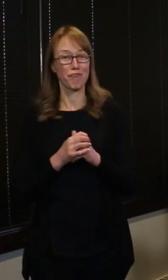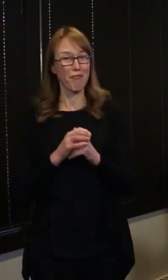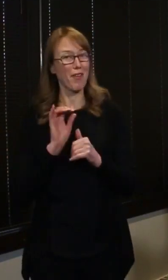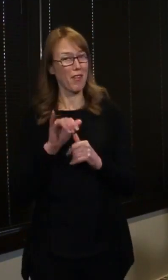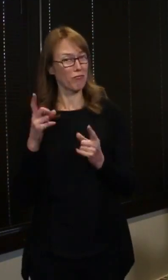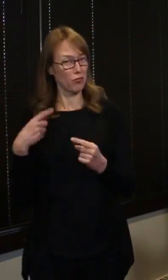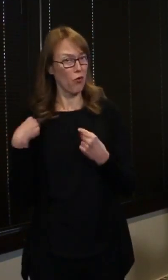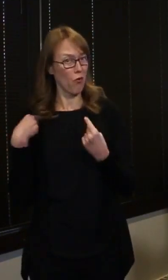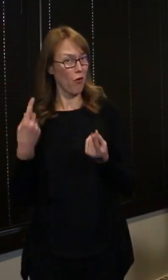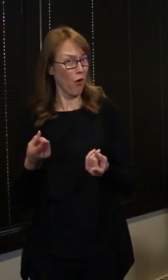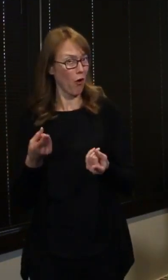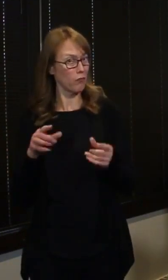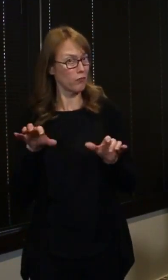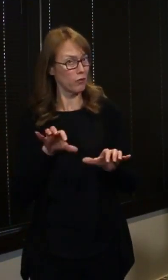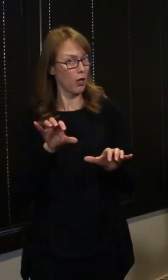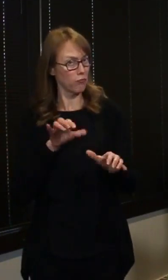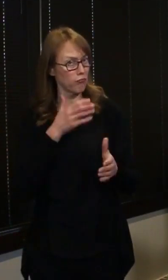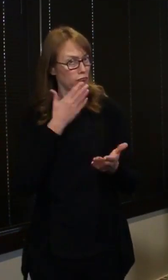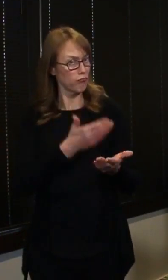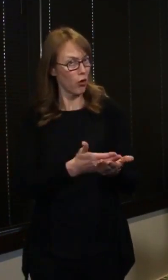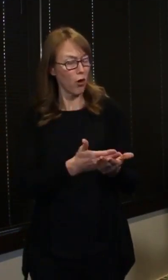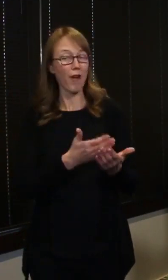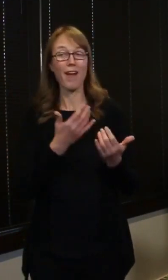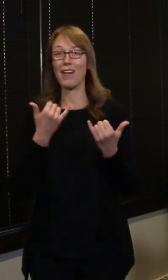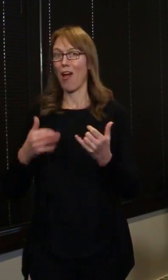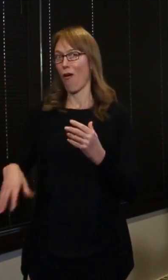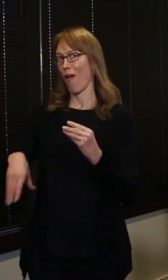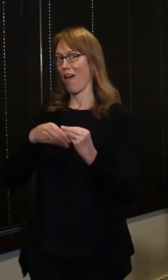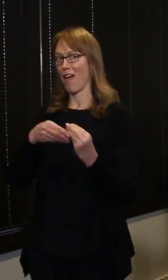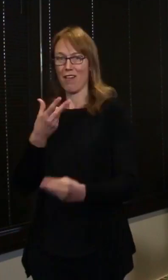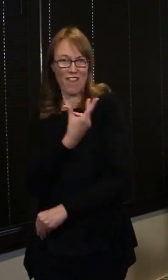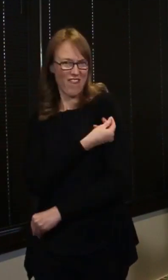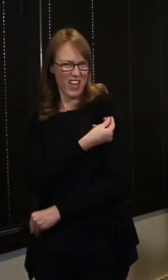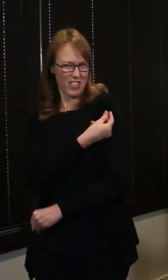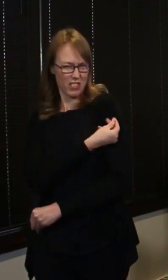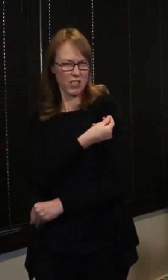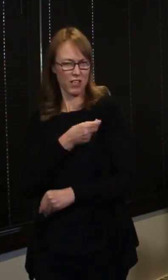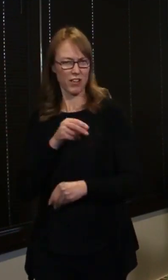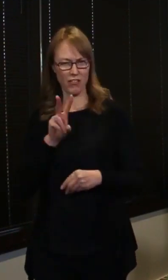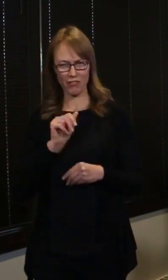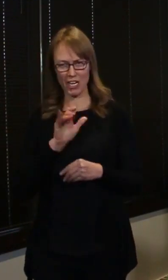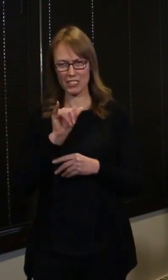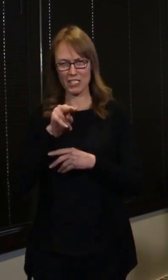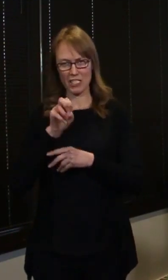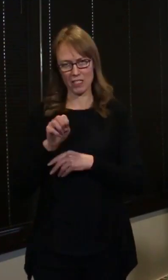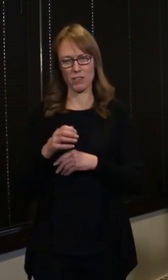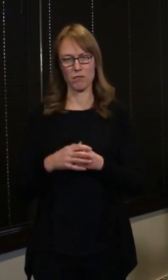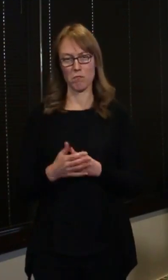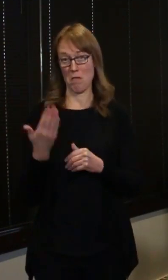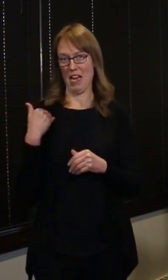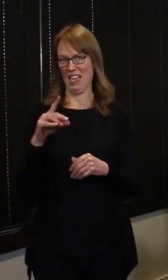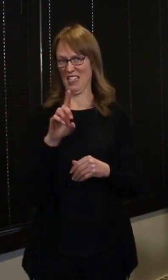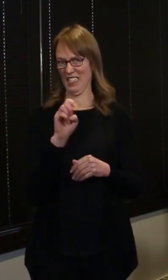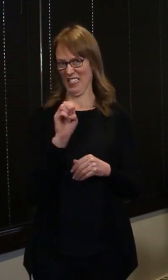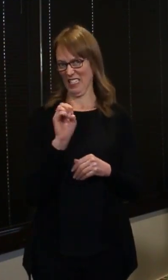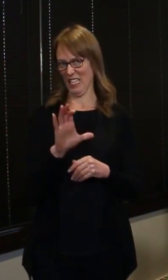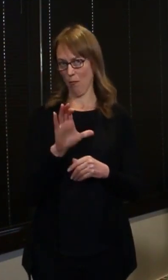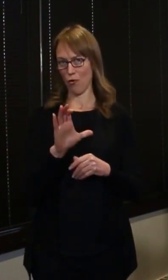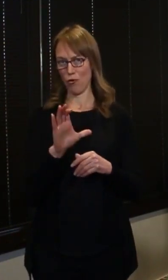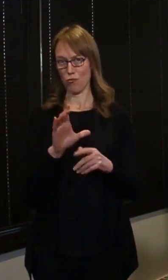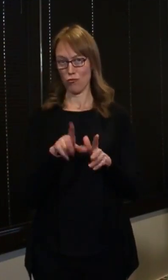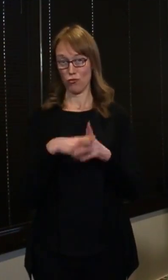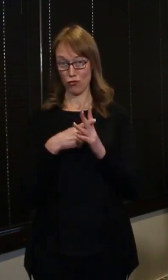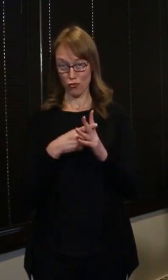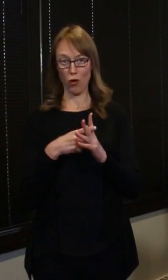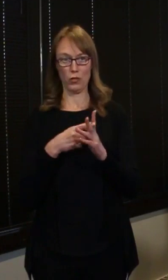progress with vaccinations as well since that date in December when we started vaccinating healthcare workers and long-term